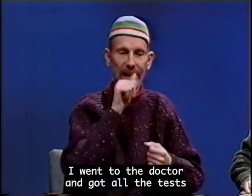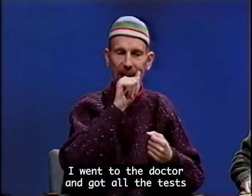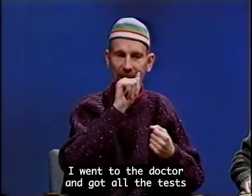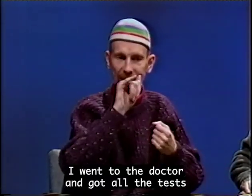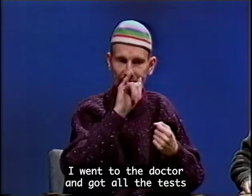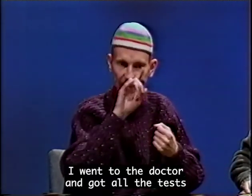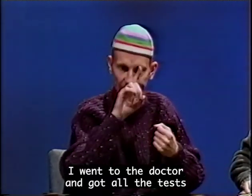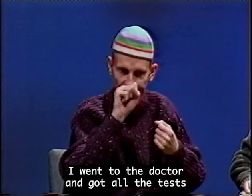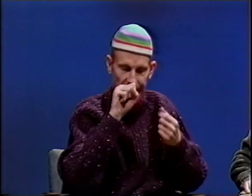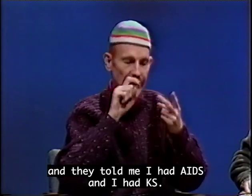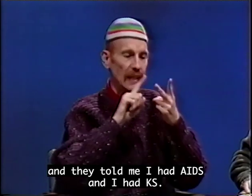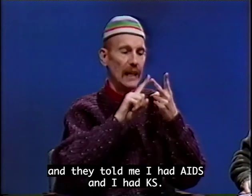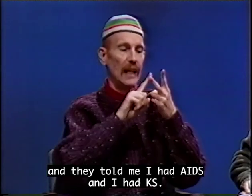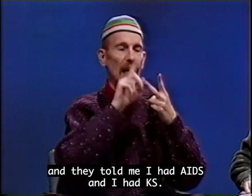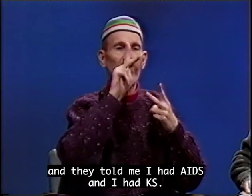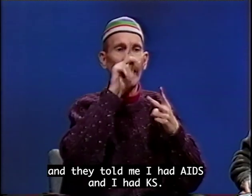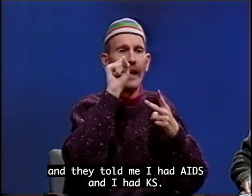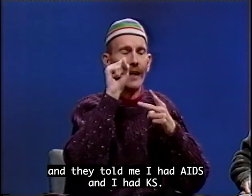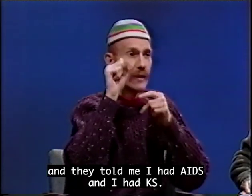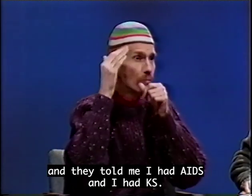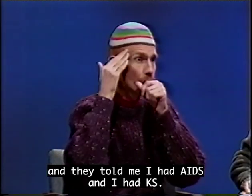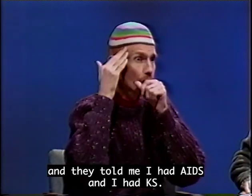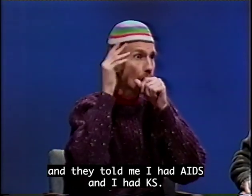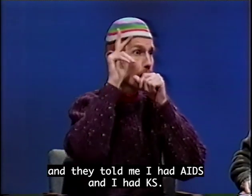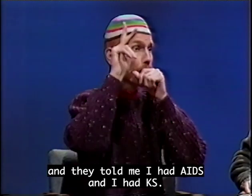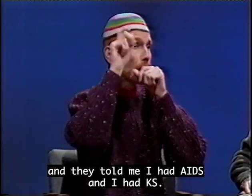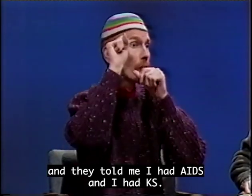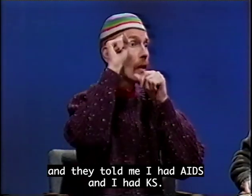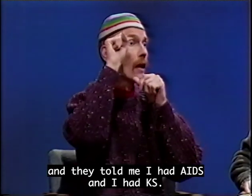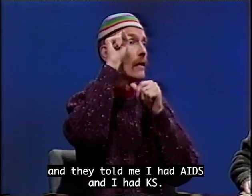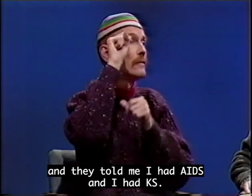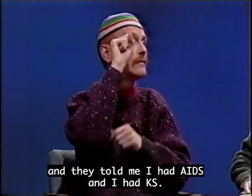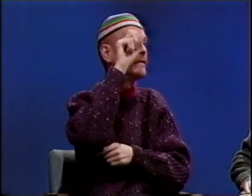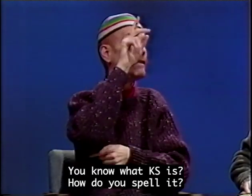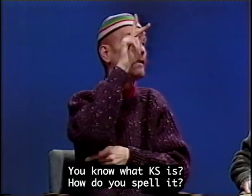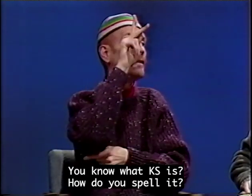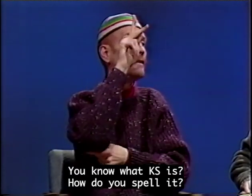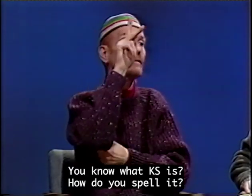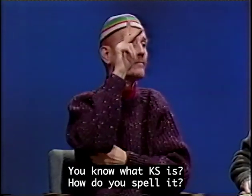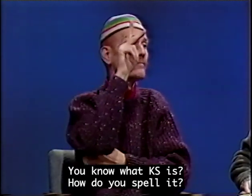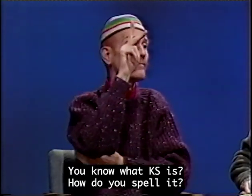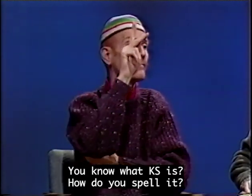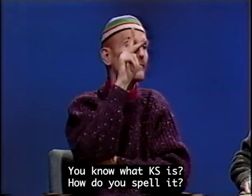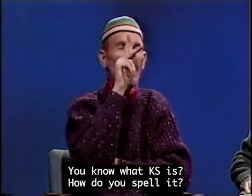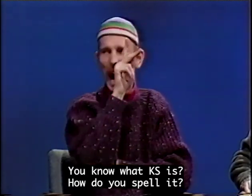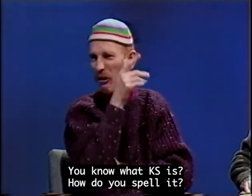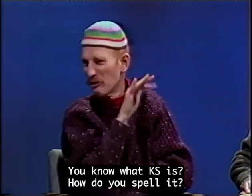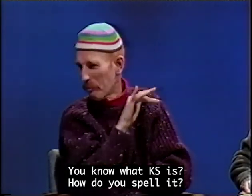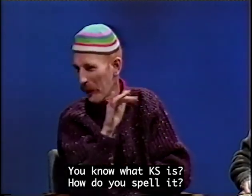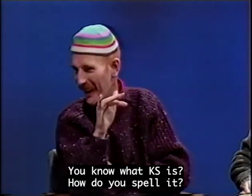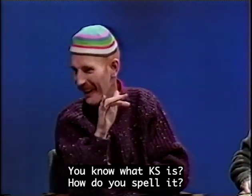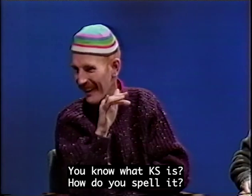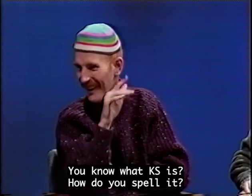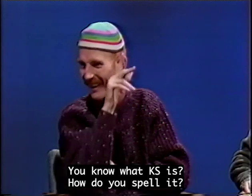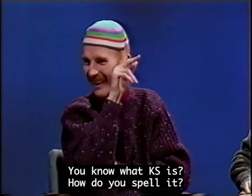doctor and got all the tests, and they told me I had AIDS, and I had KS. You know what K is? How do you spell it?